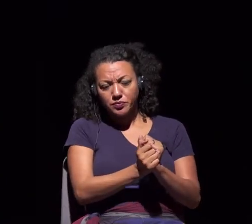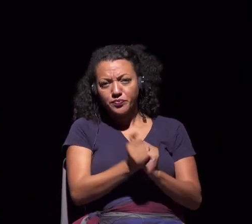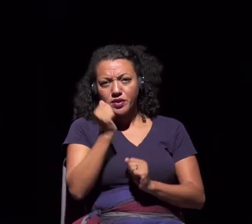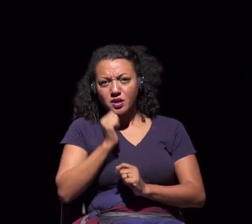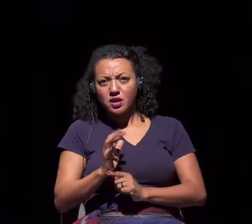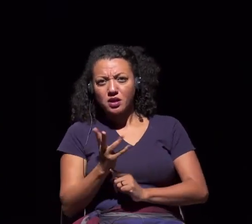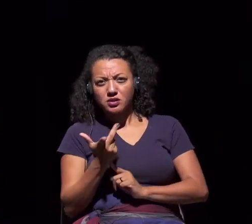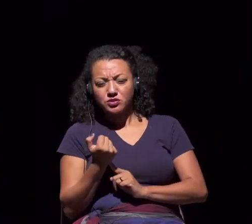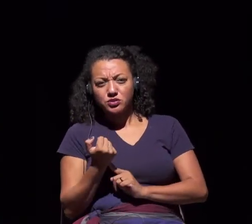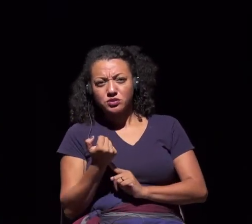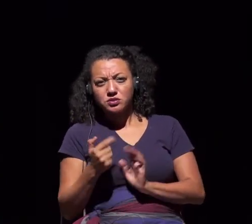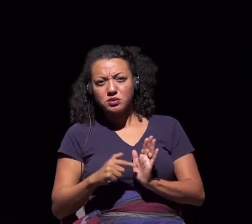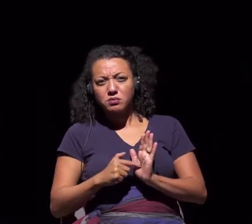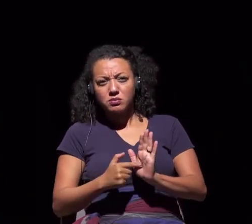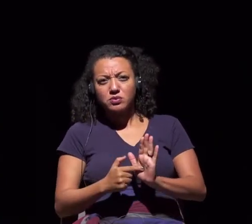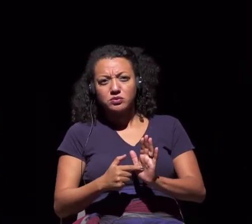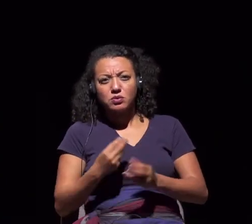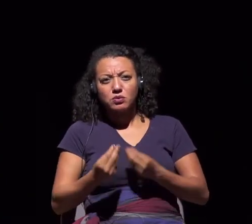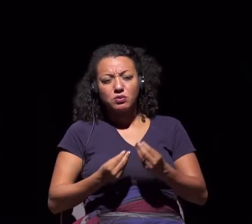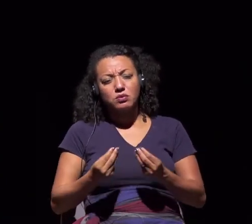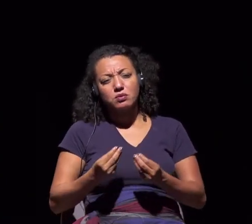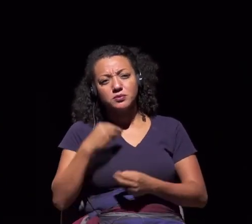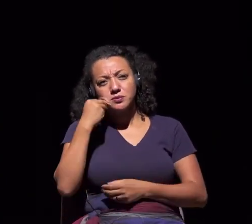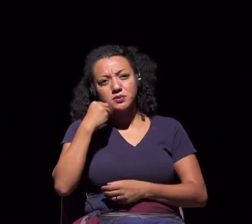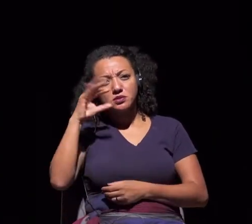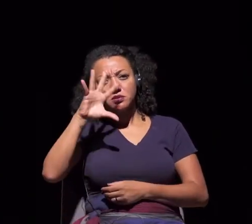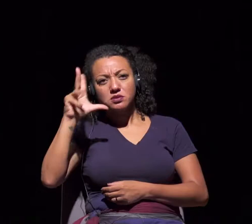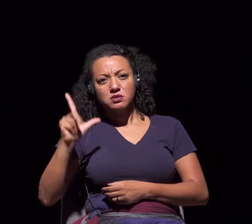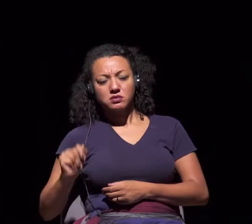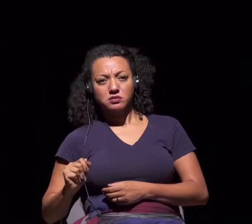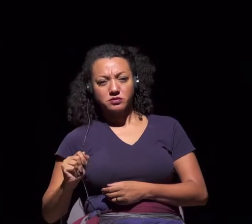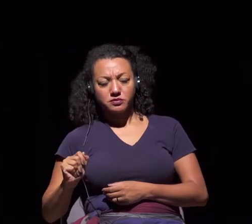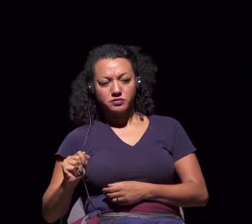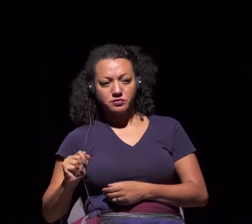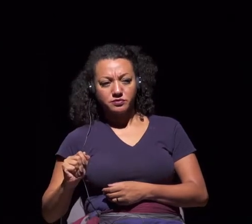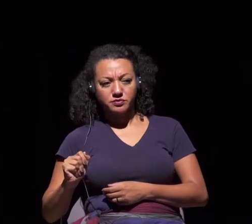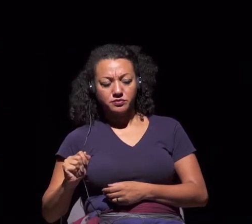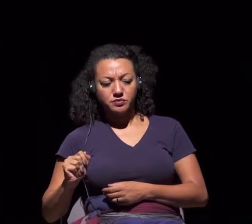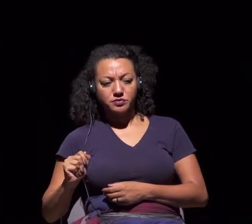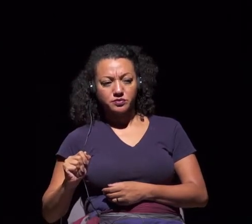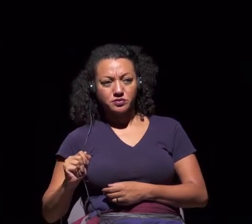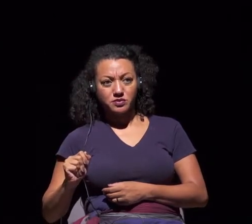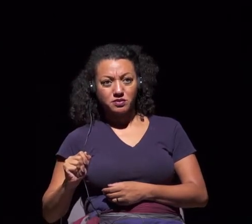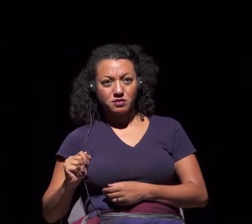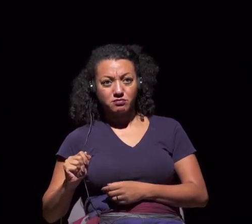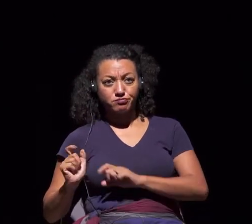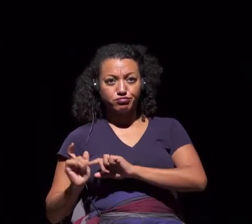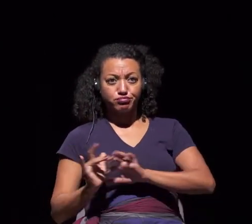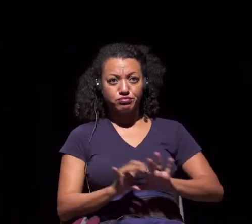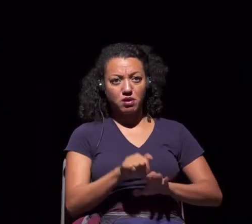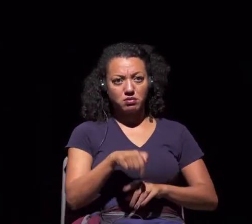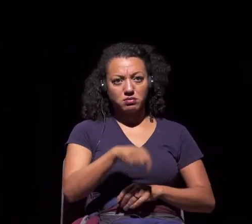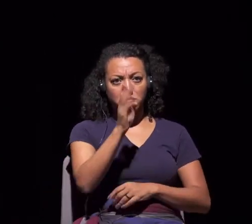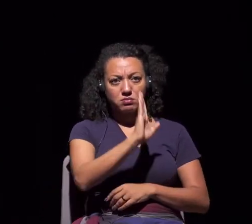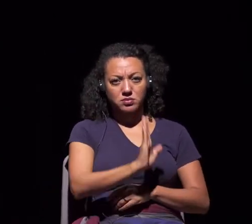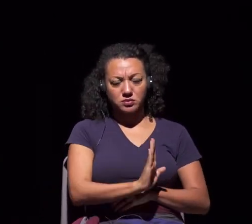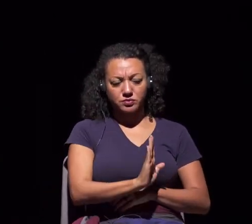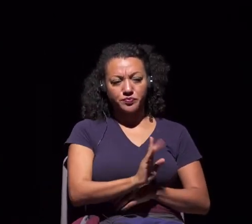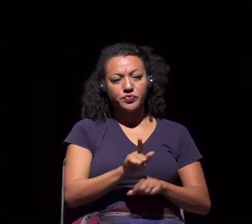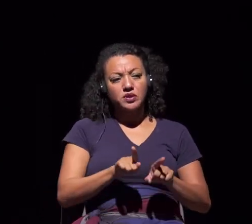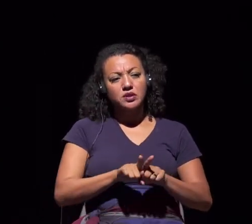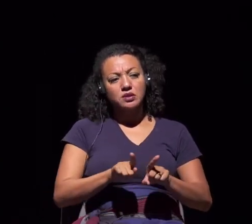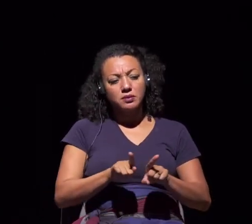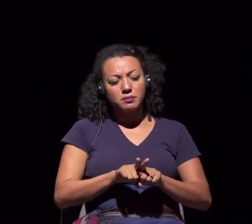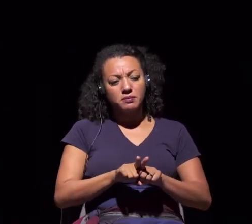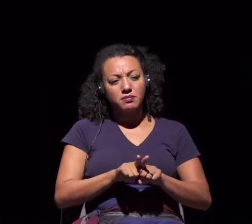African experiences in a Brazilian common ground, and the subjective and spiritual reconstruction, even when